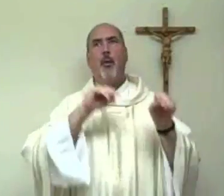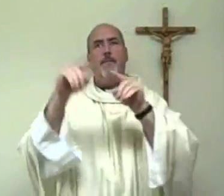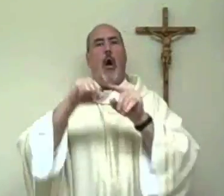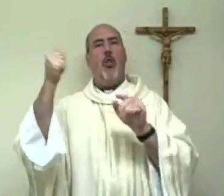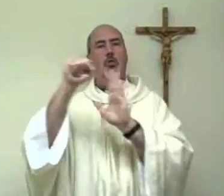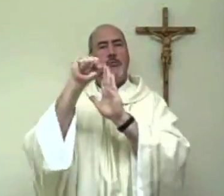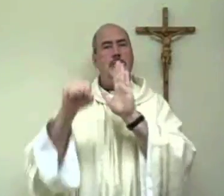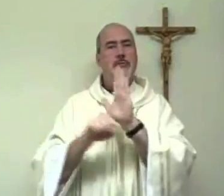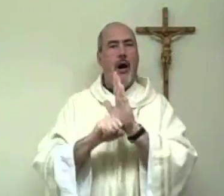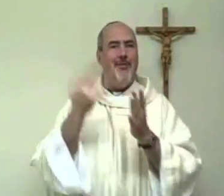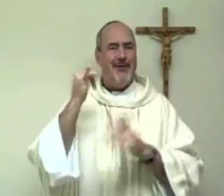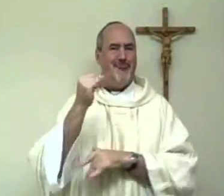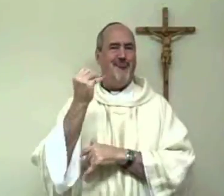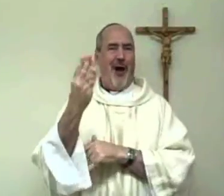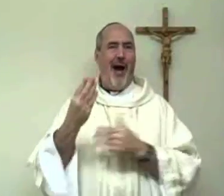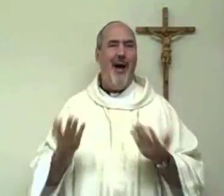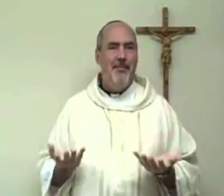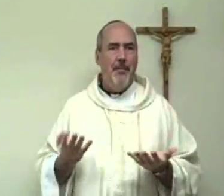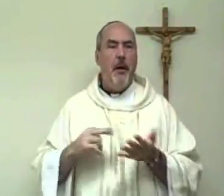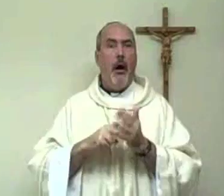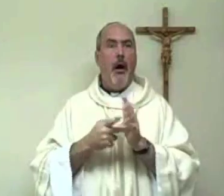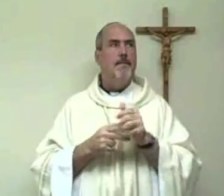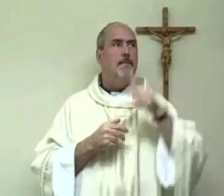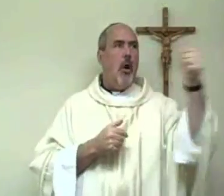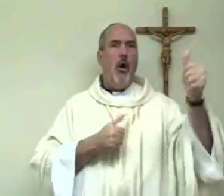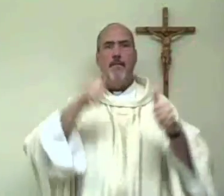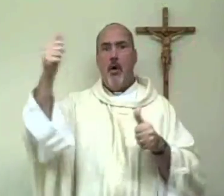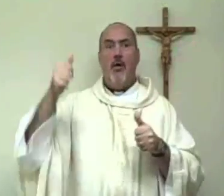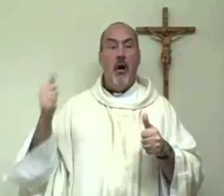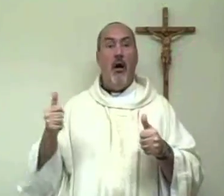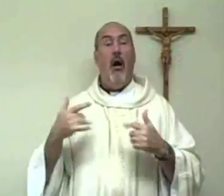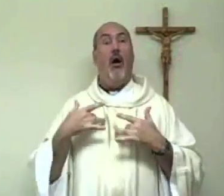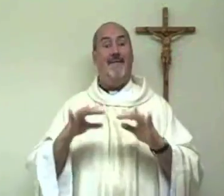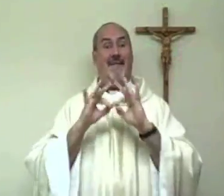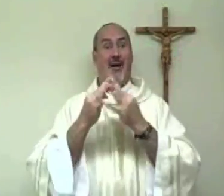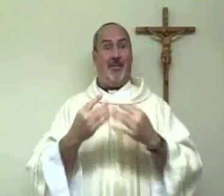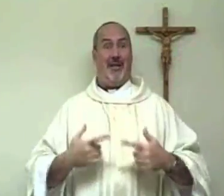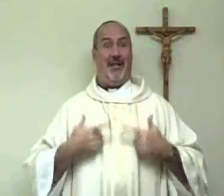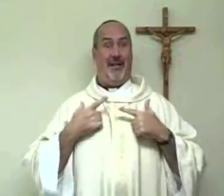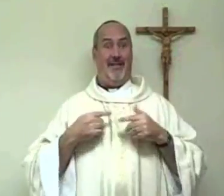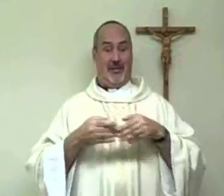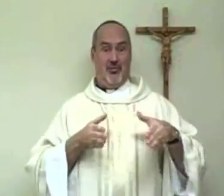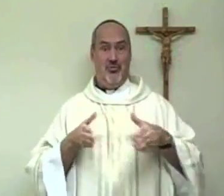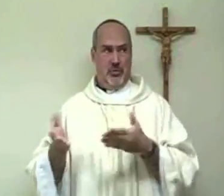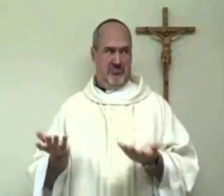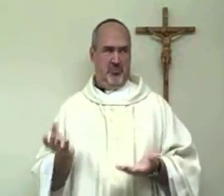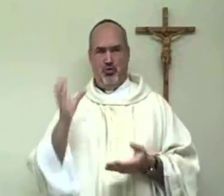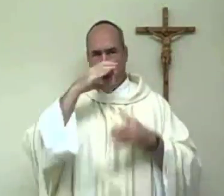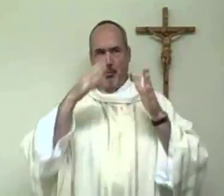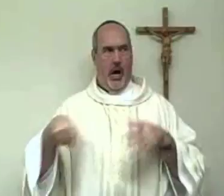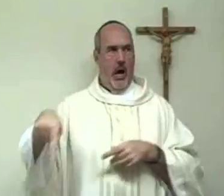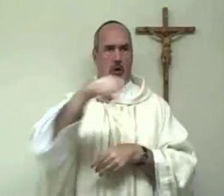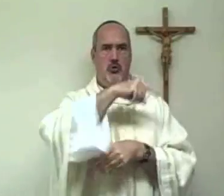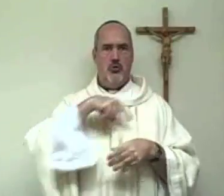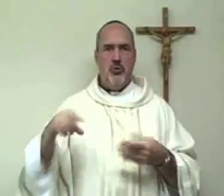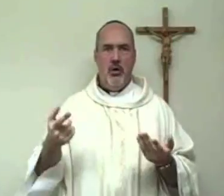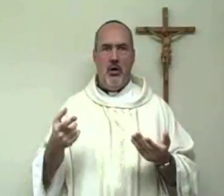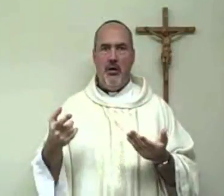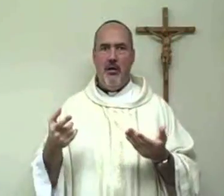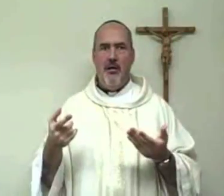given today's economic climate, many young adults have had to move far away from home to find work. And they find